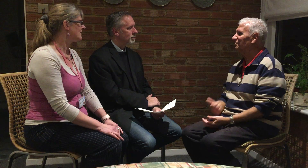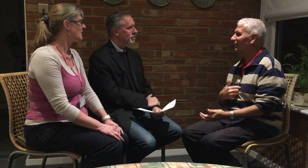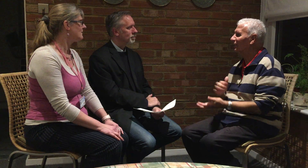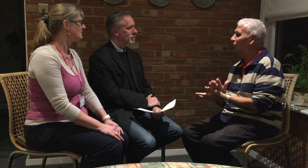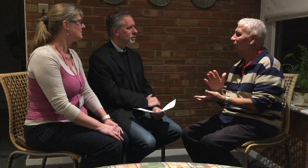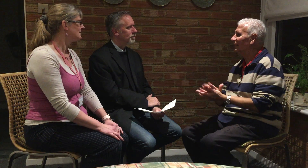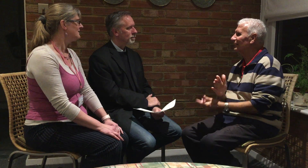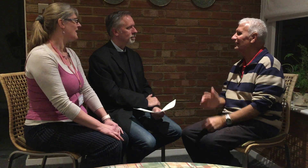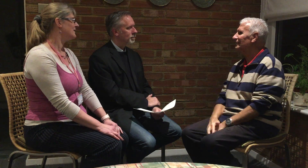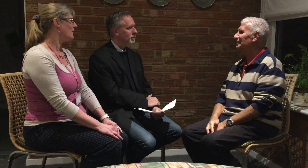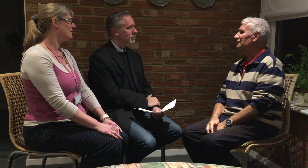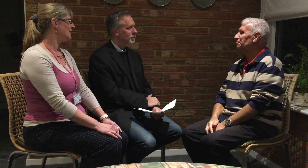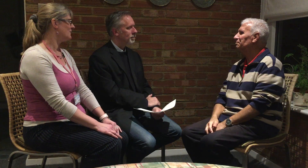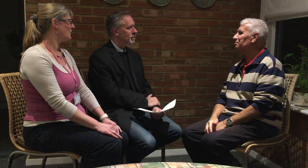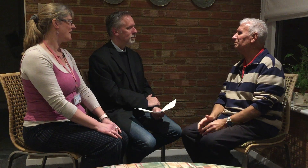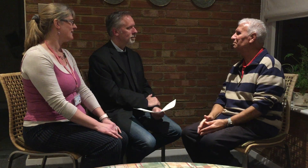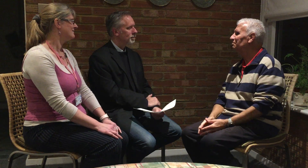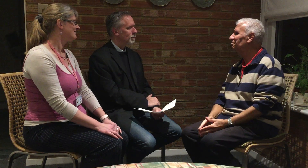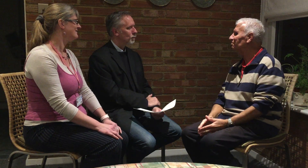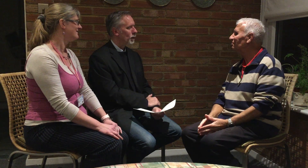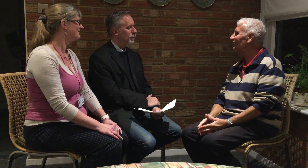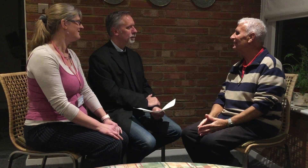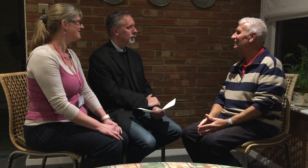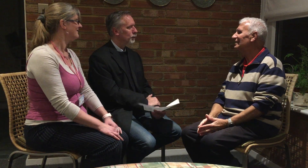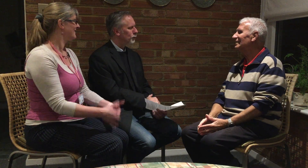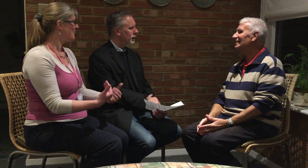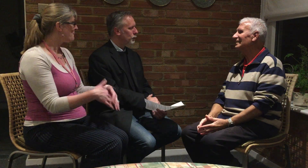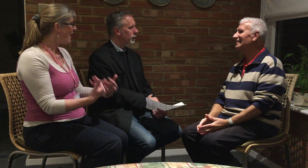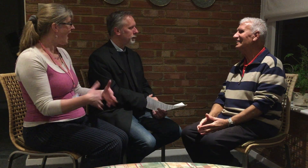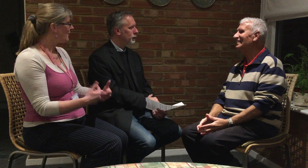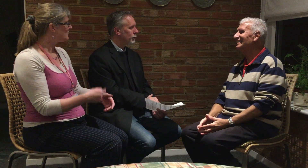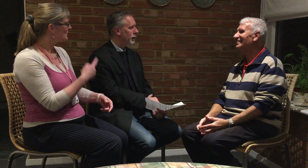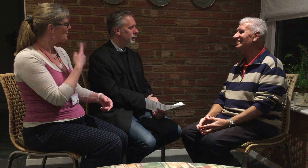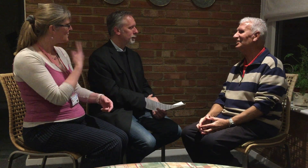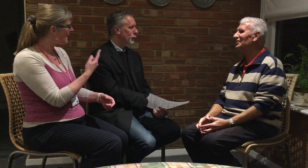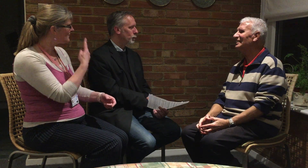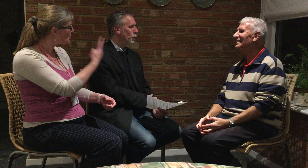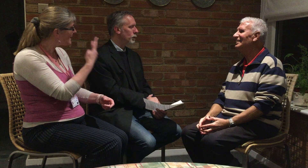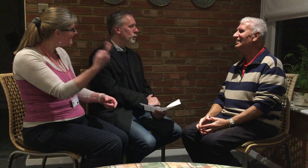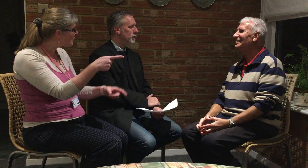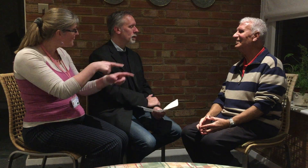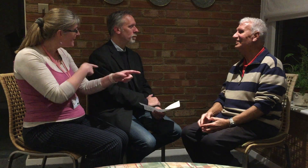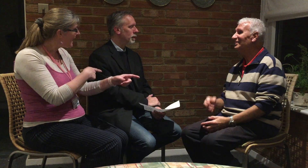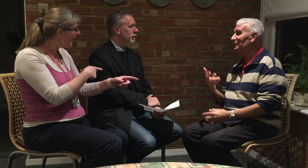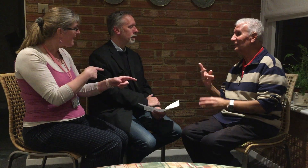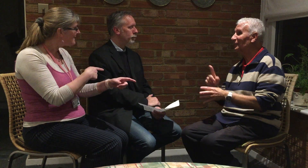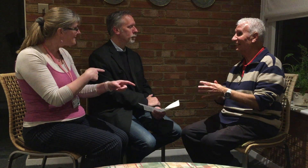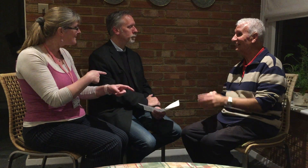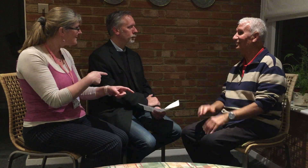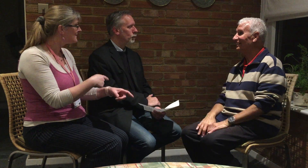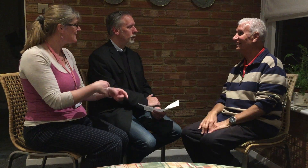as well. Yeah, no, I really enjoy that. Wow. So you said 22 years, so were you doing something different before